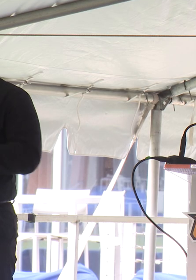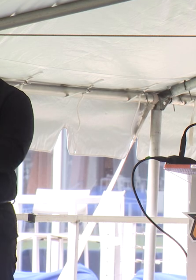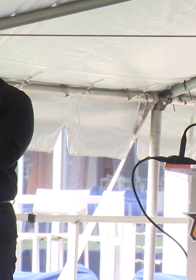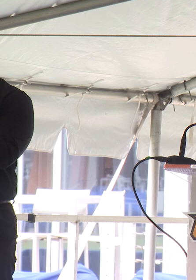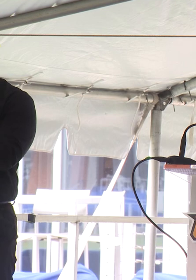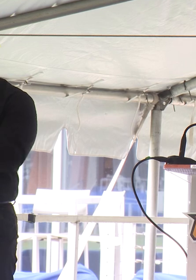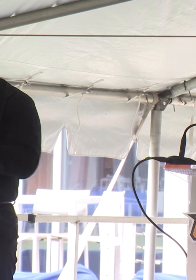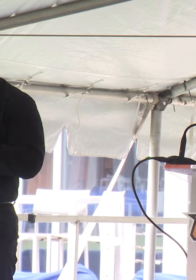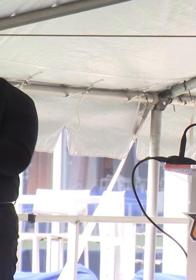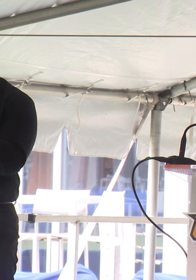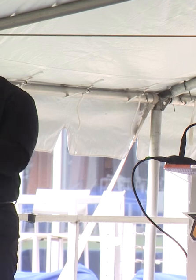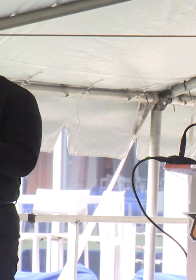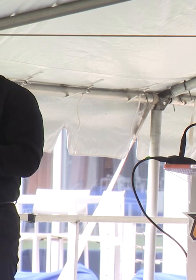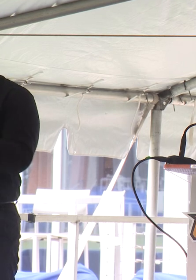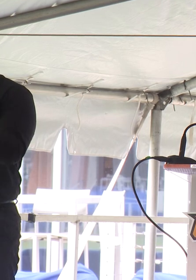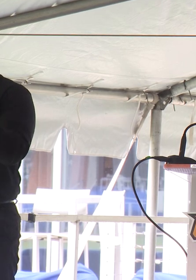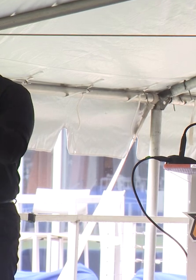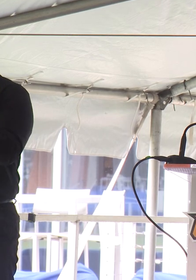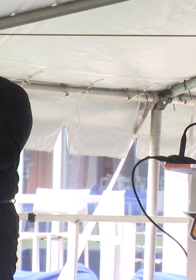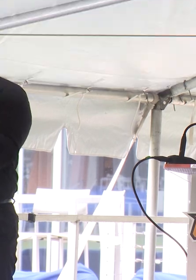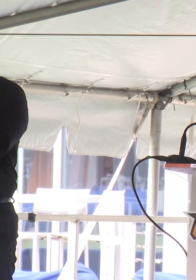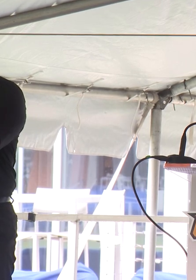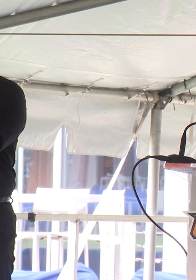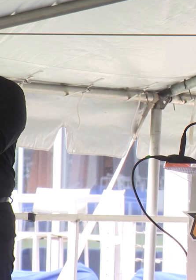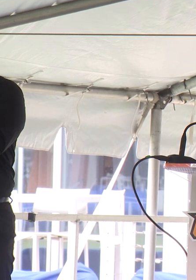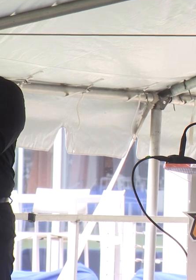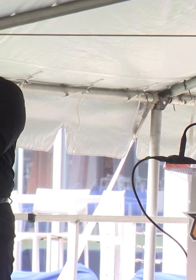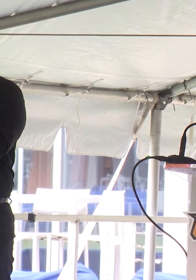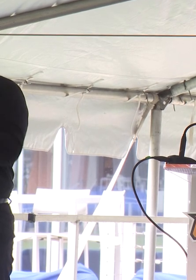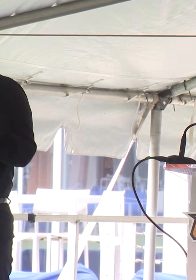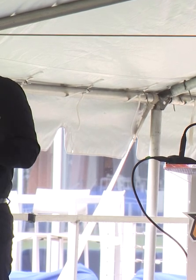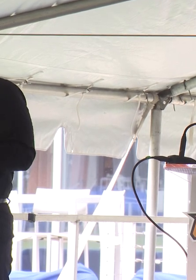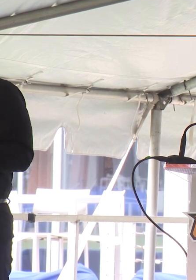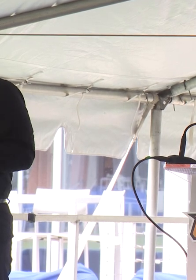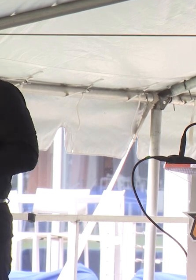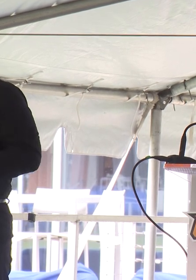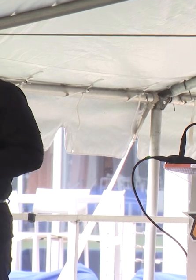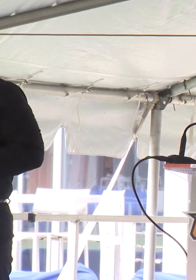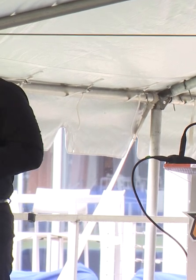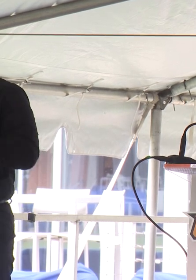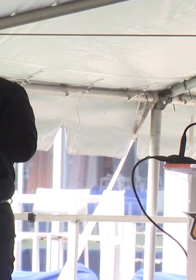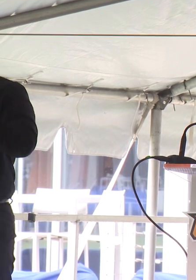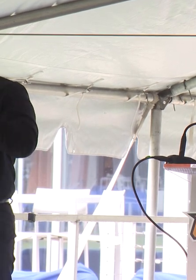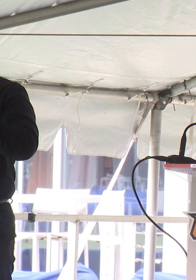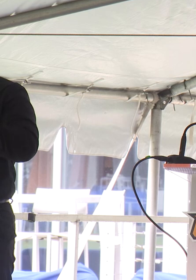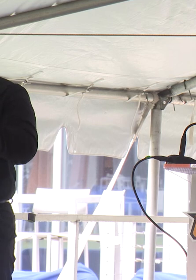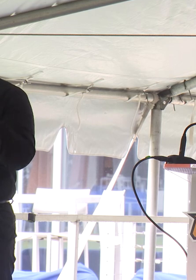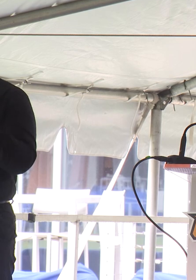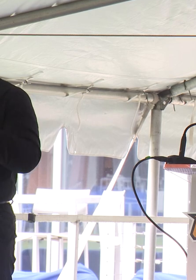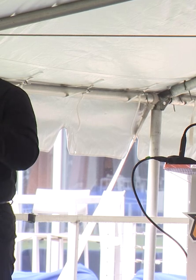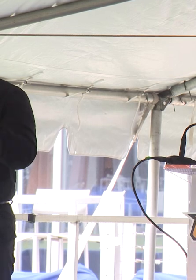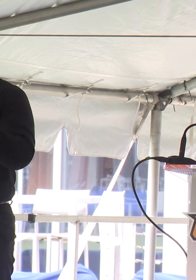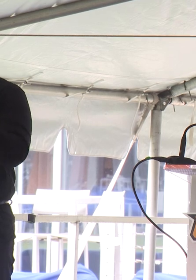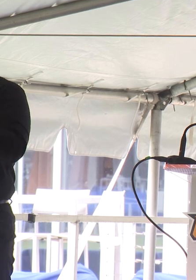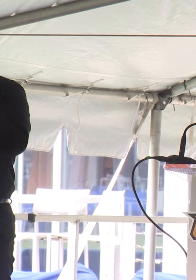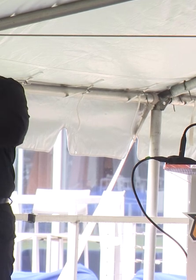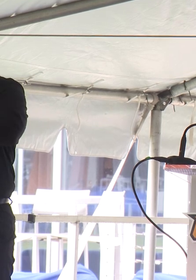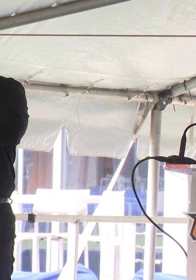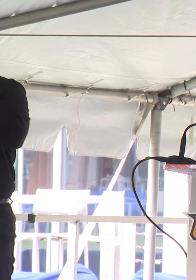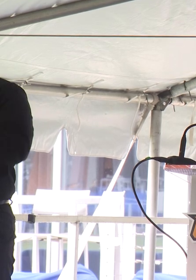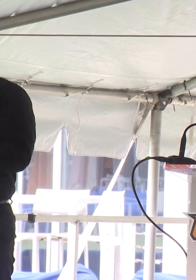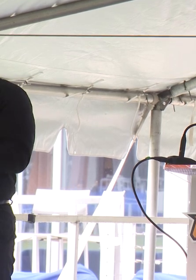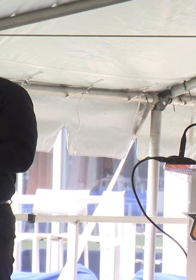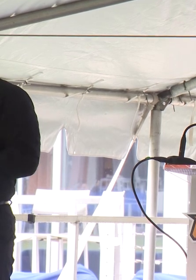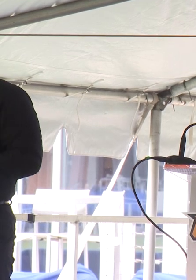Before I get started, I want to thank you all for being here. This is really a momentous occasion, as you'll